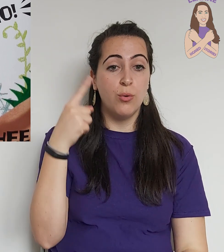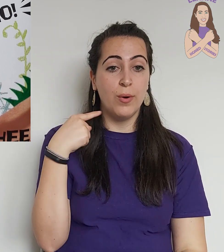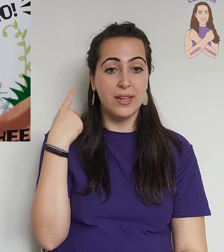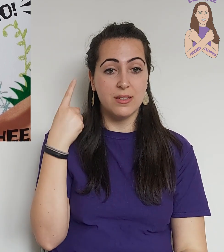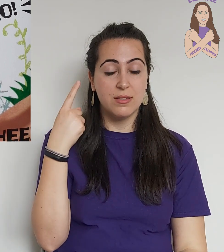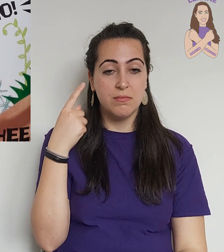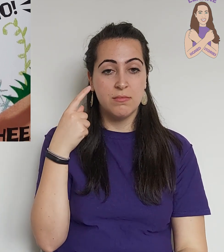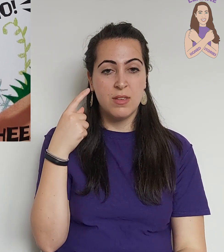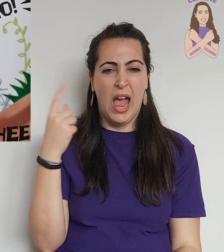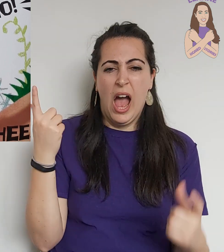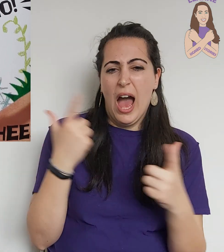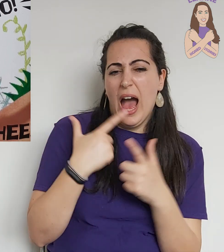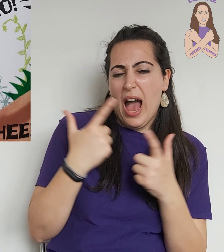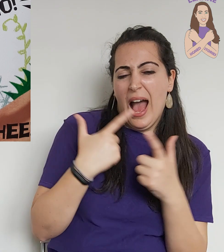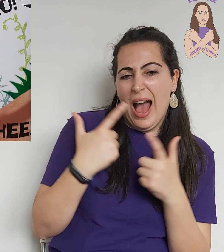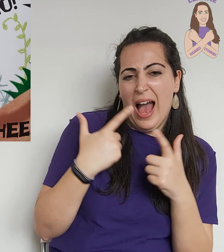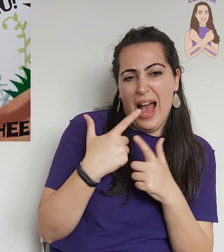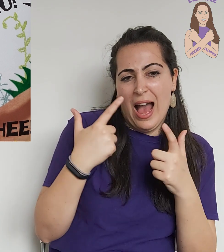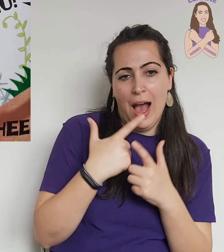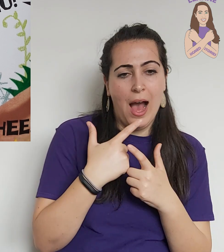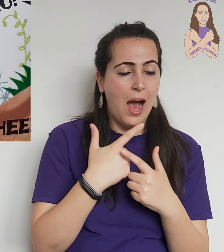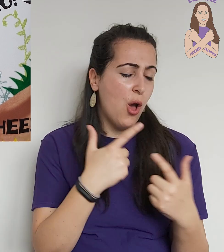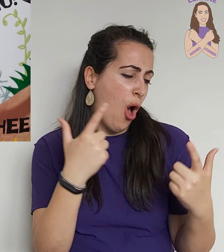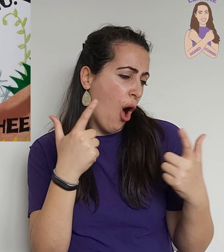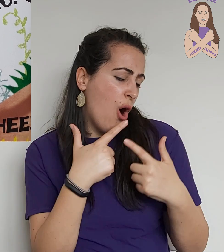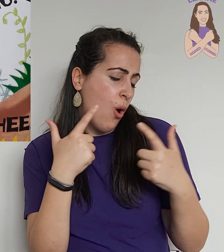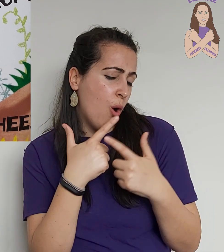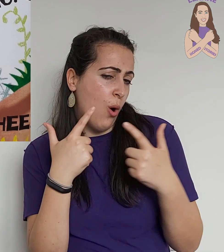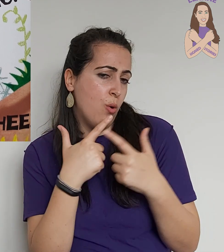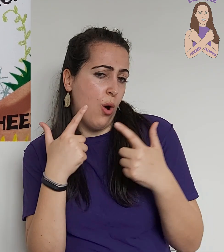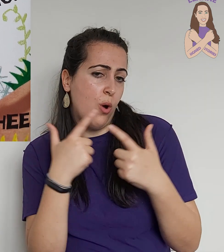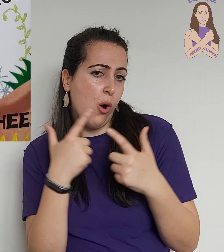noise. Ha ha ha ha ha, ho ho ho ho ho.